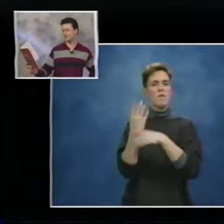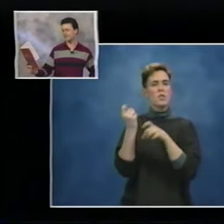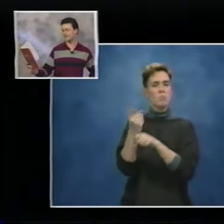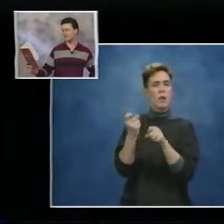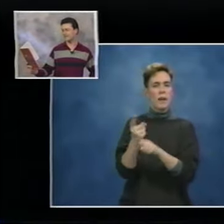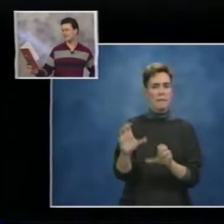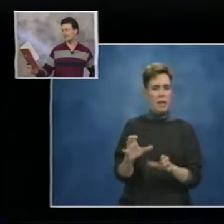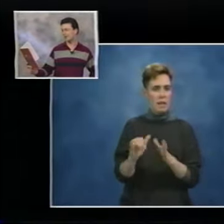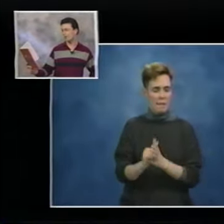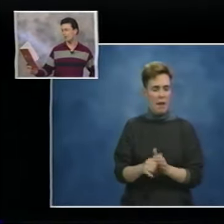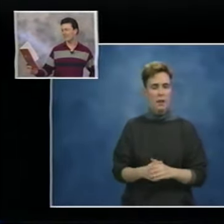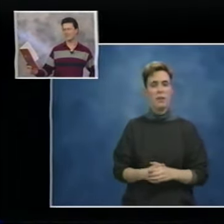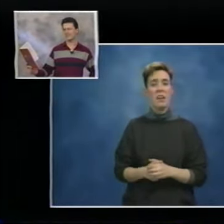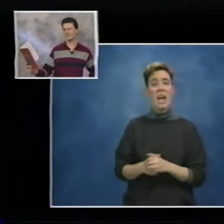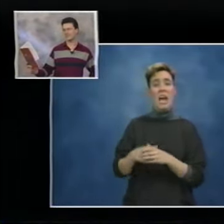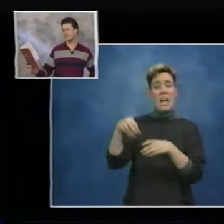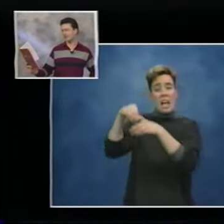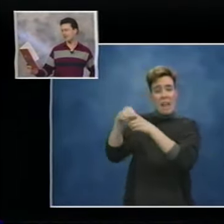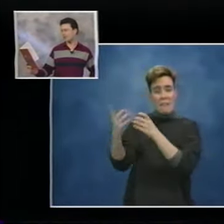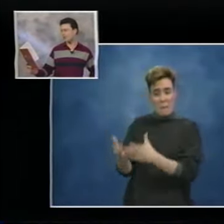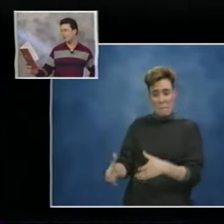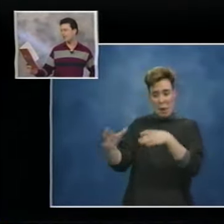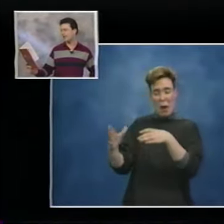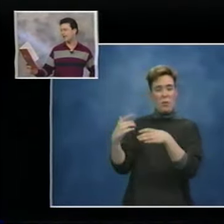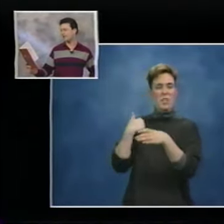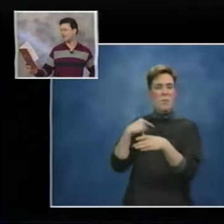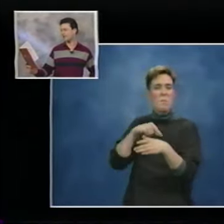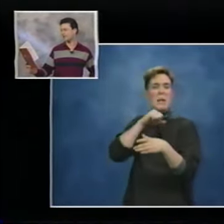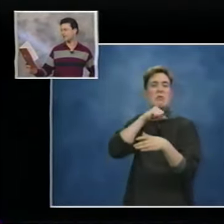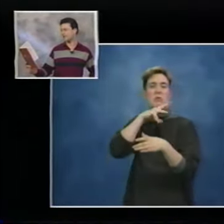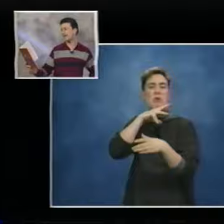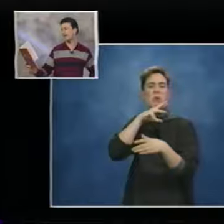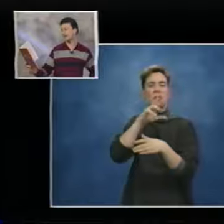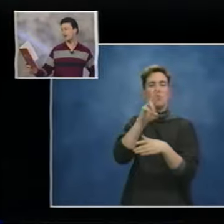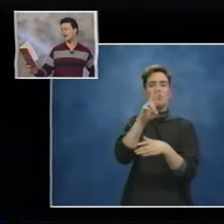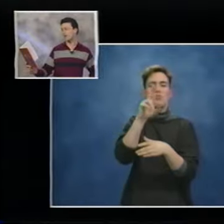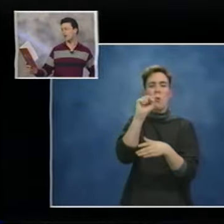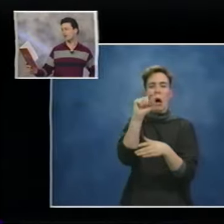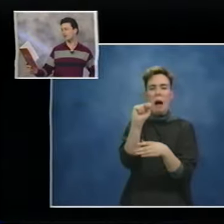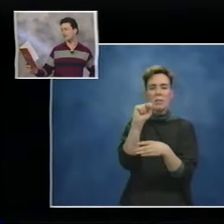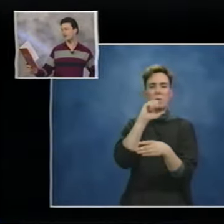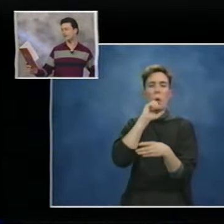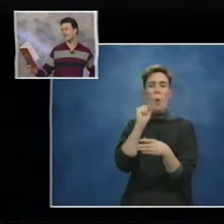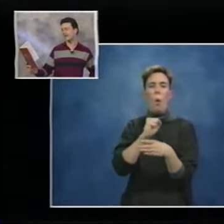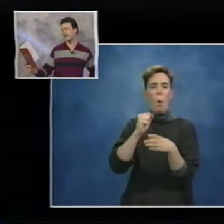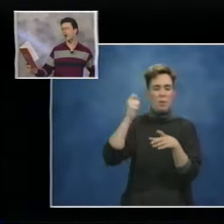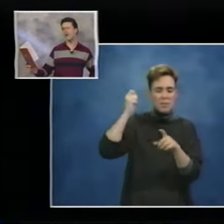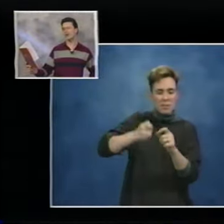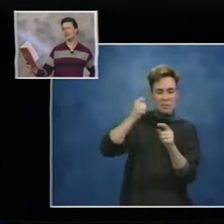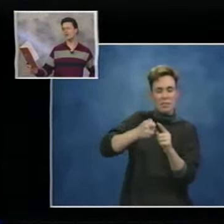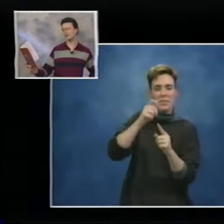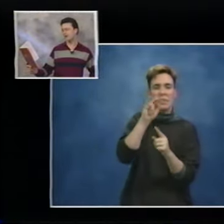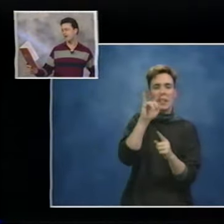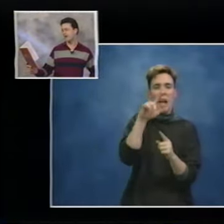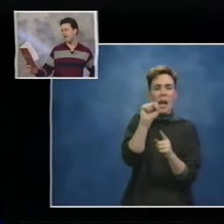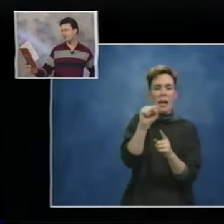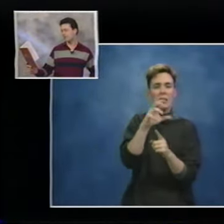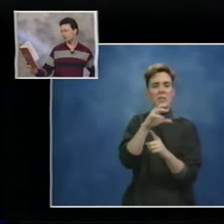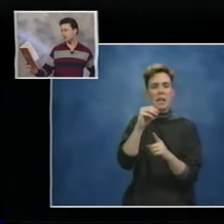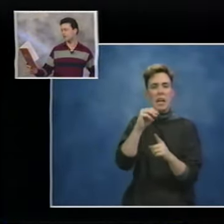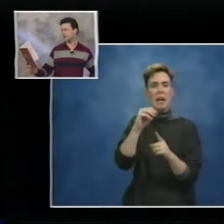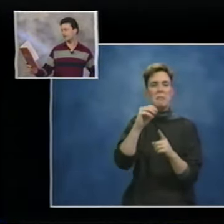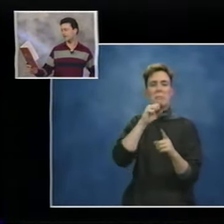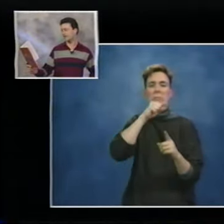dirt and rust and old nails and stale water. And cartload